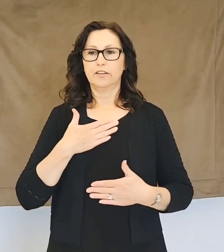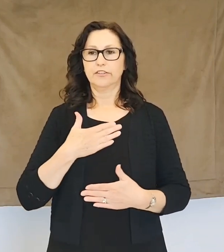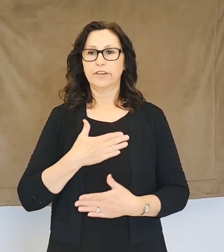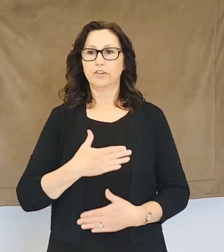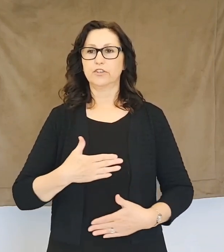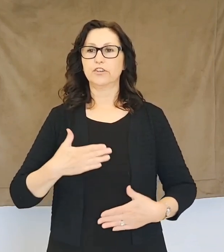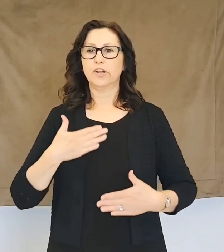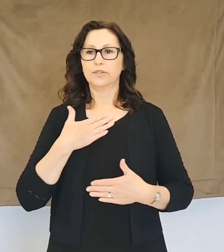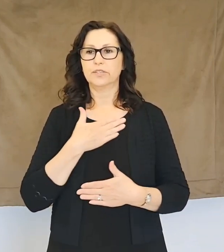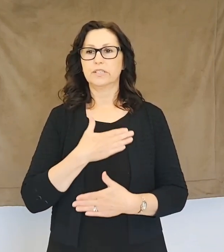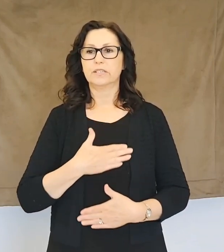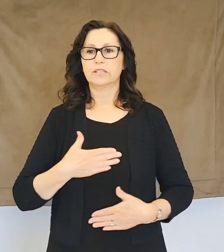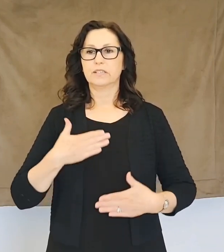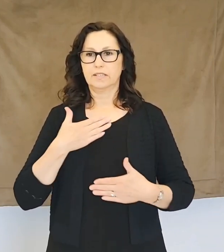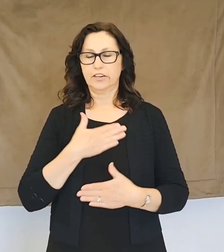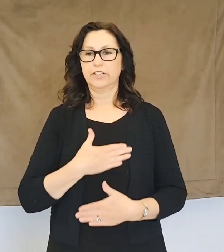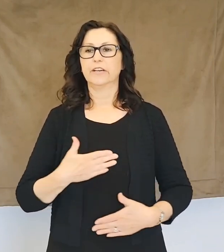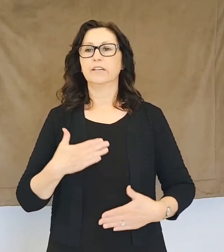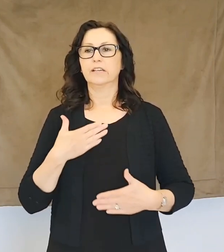And your fingers are closed. There you go.